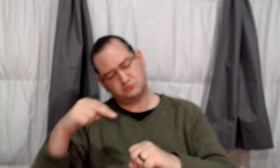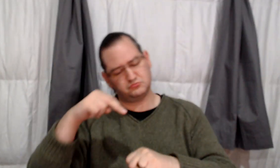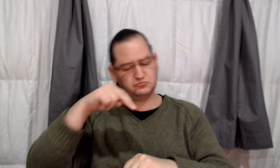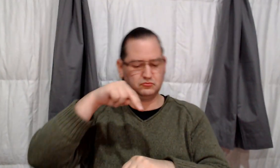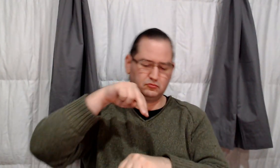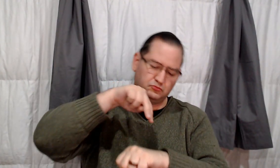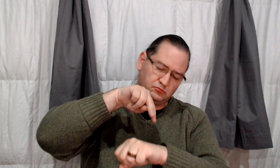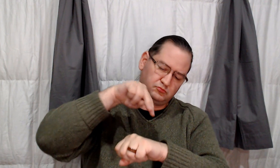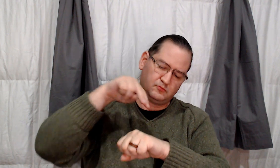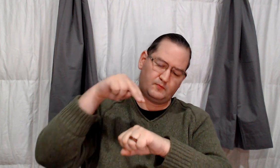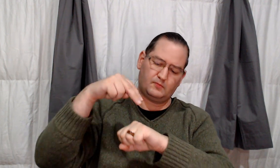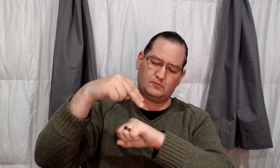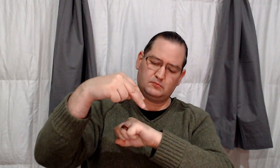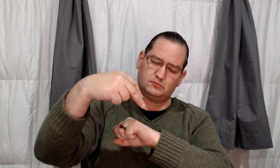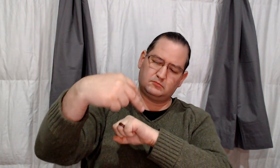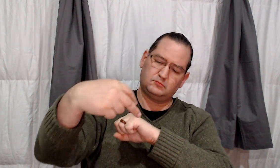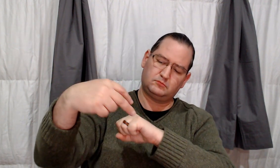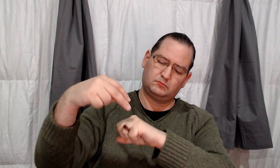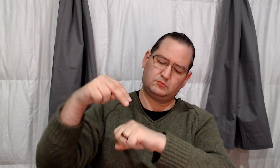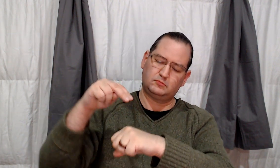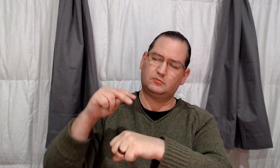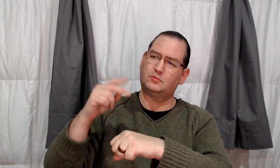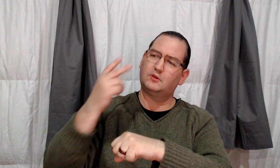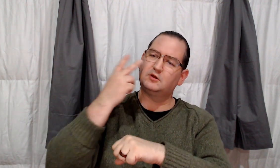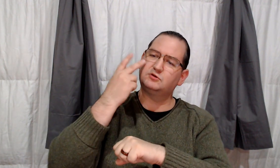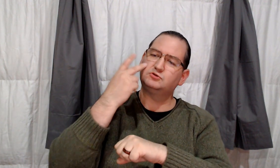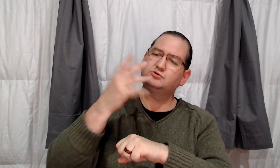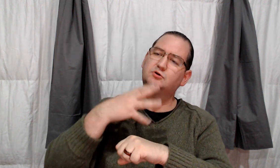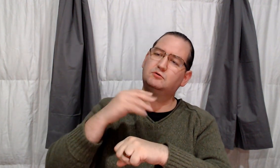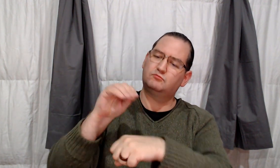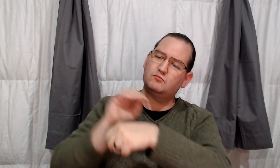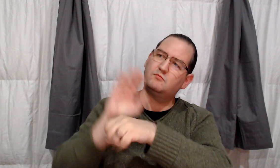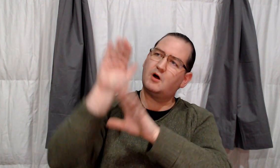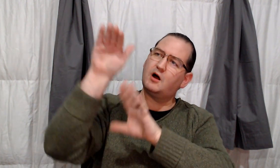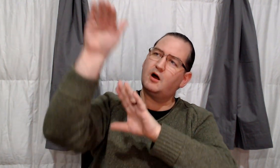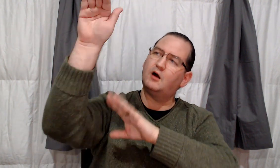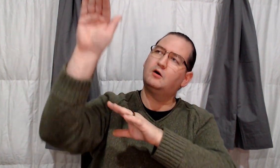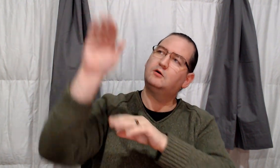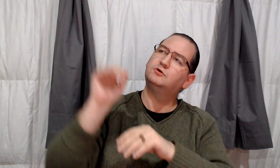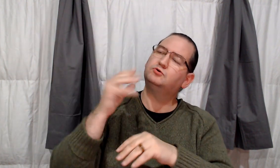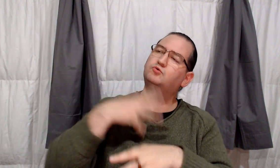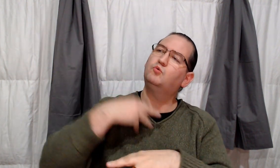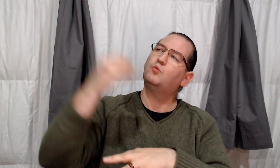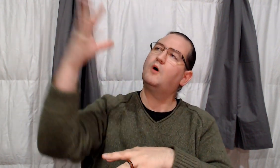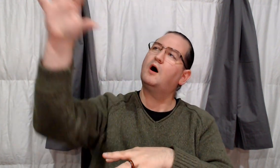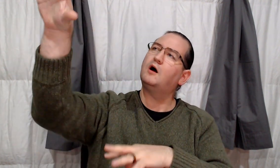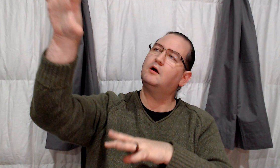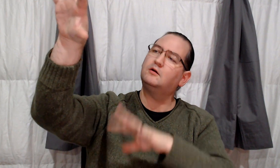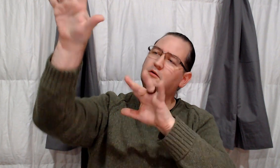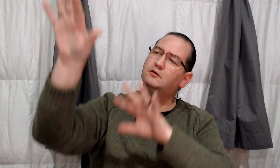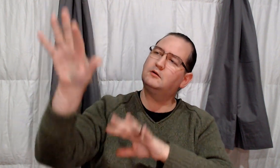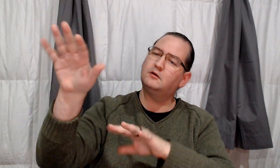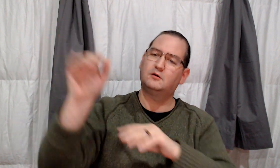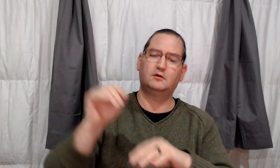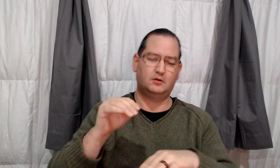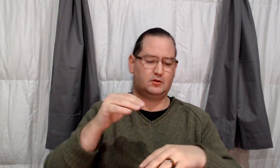the whites of the mountaintops, the blues of the ocean, the greens of the forest. You can see that beautiful planet way down below